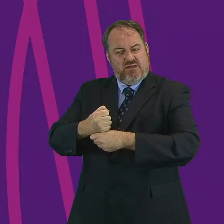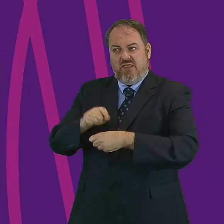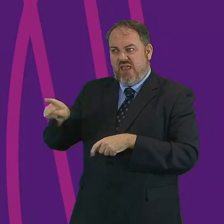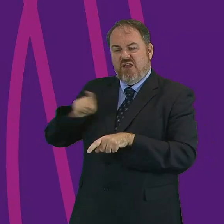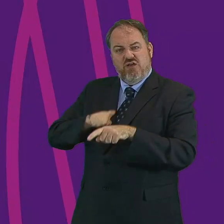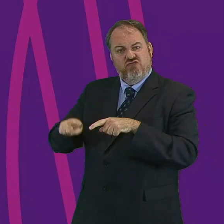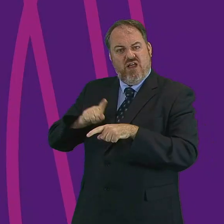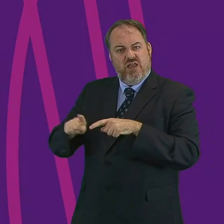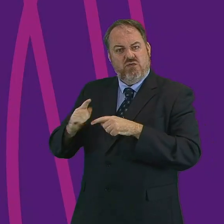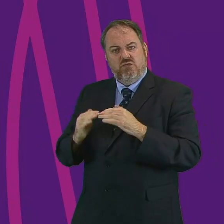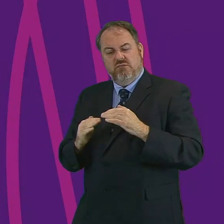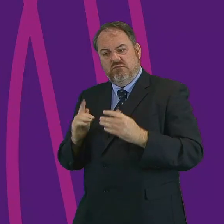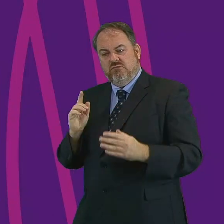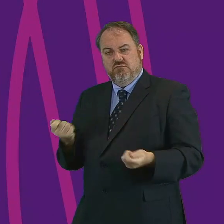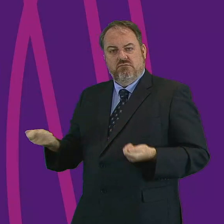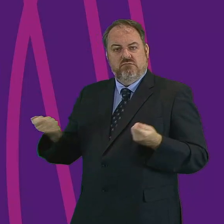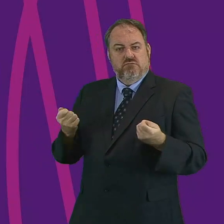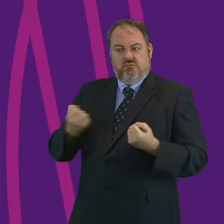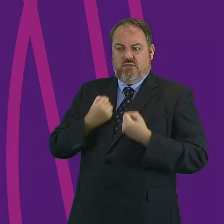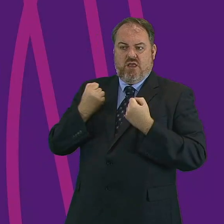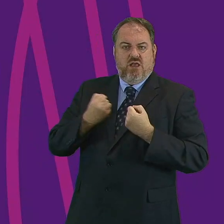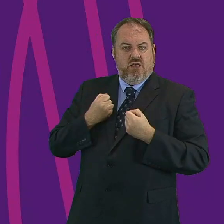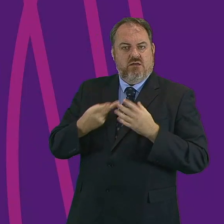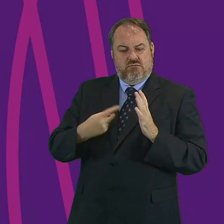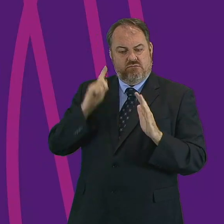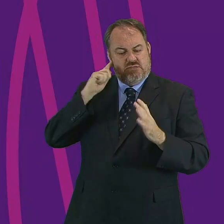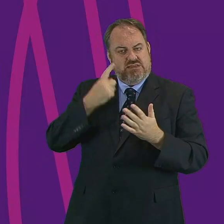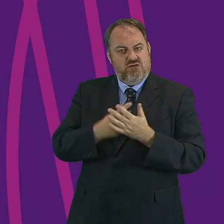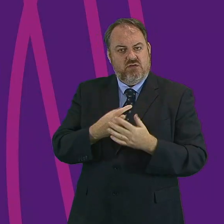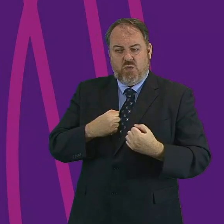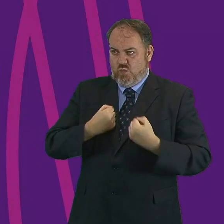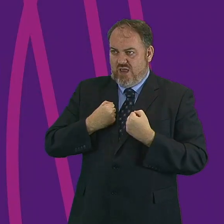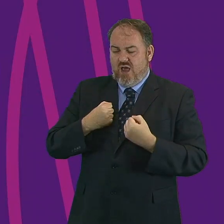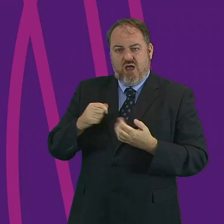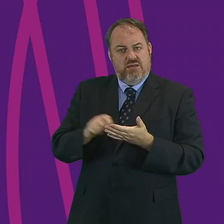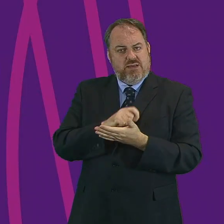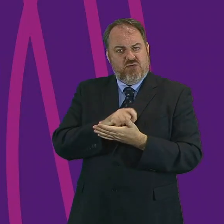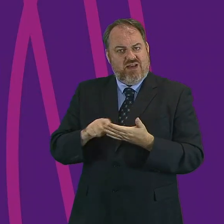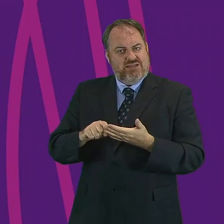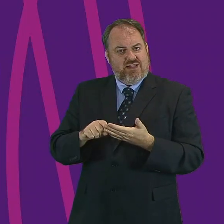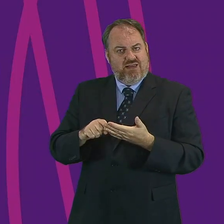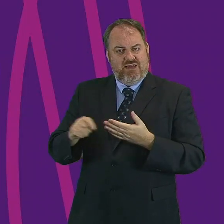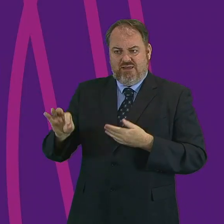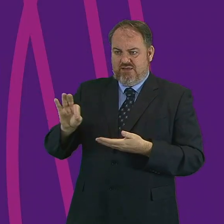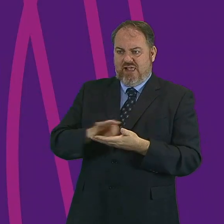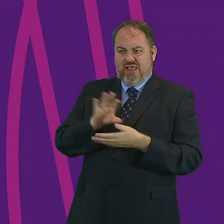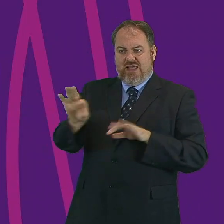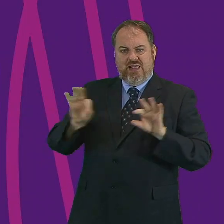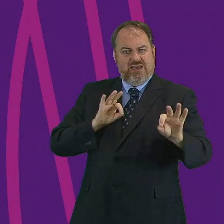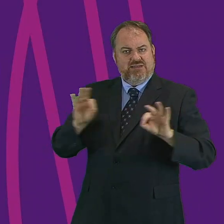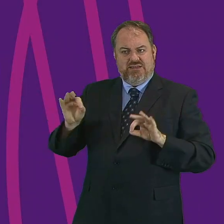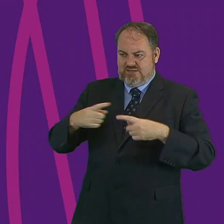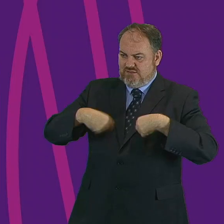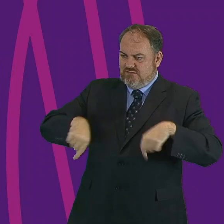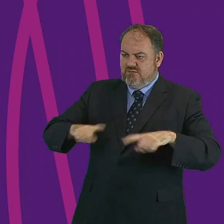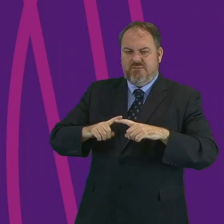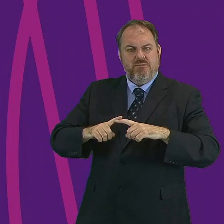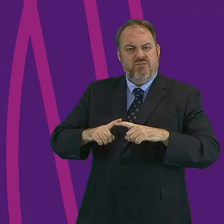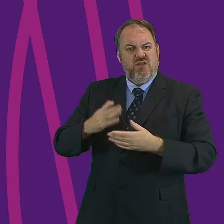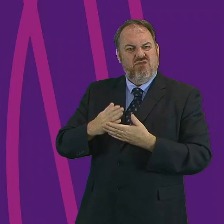Bill means critical funding that should be transferred to the Scottish Government will instead be controlled by Boris Johnson and the Tories at